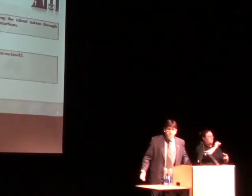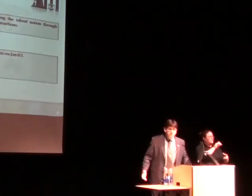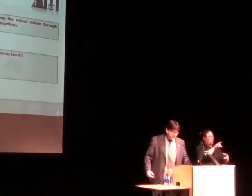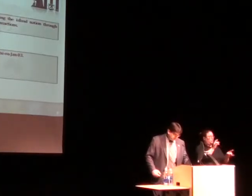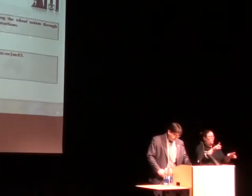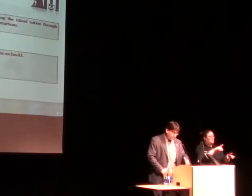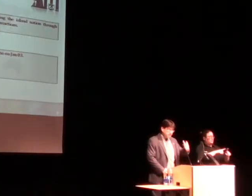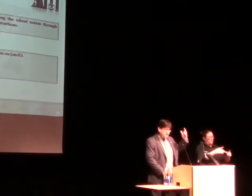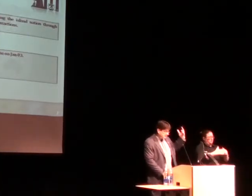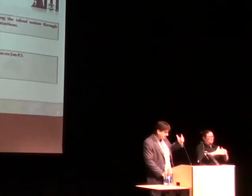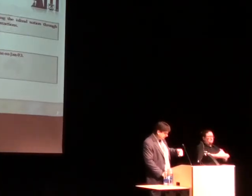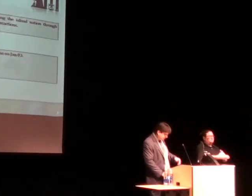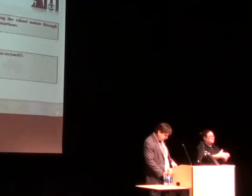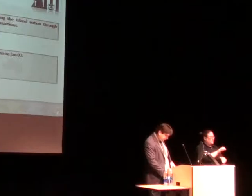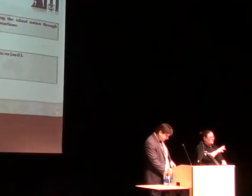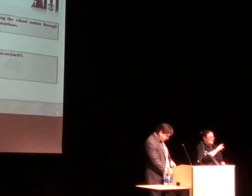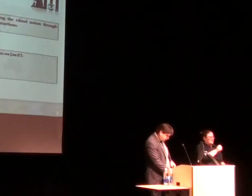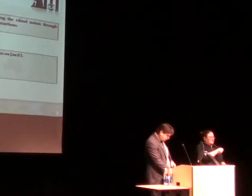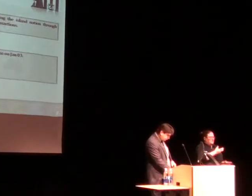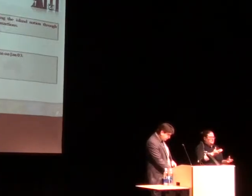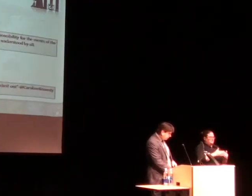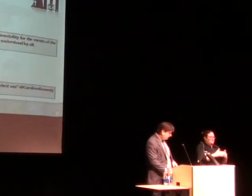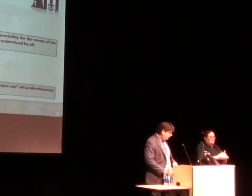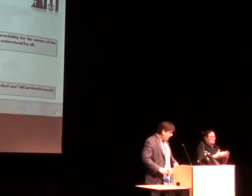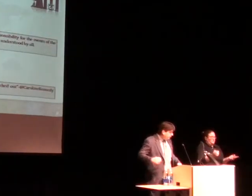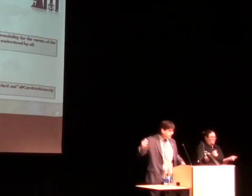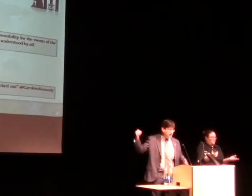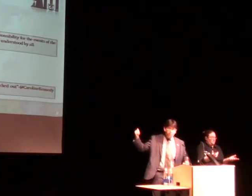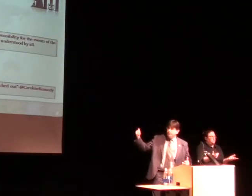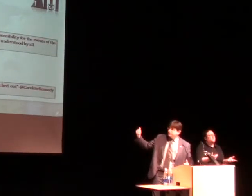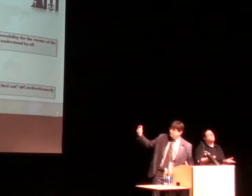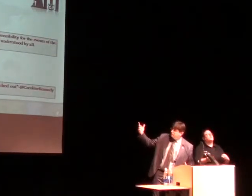know, that was in the 60s. By the way,